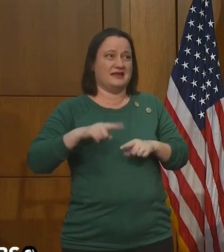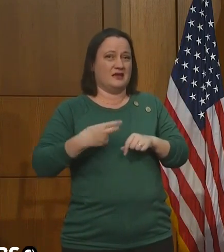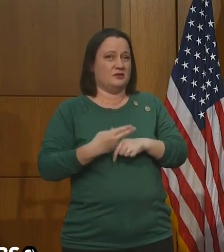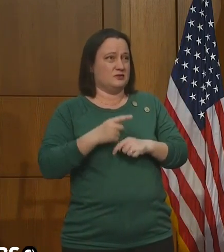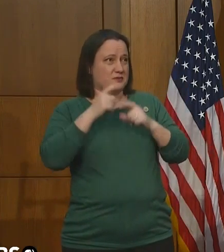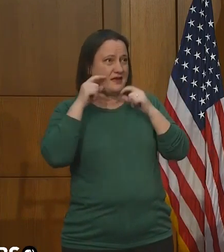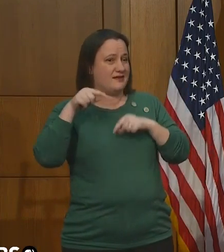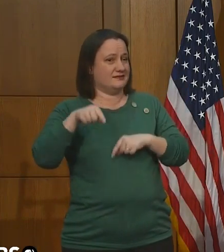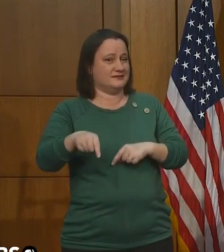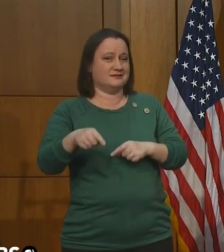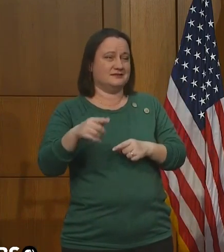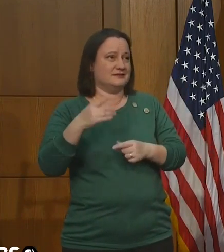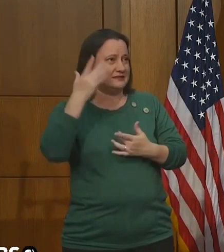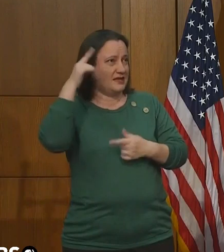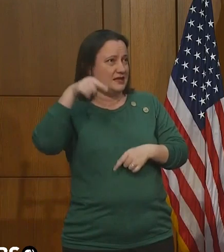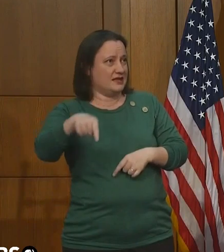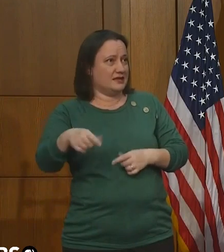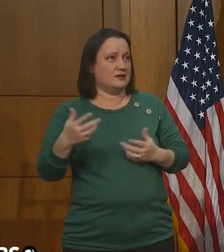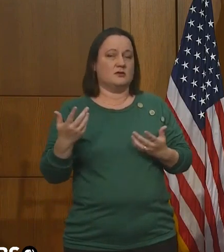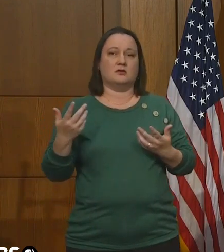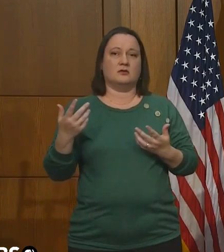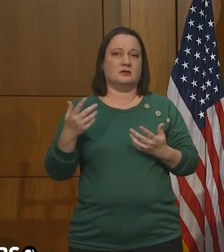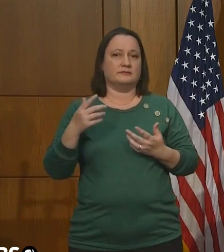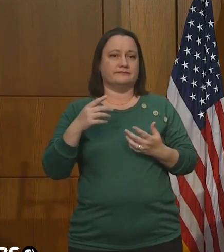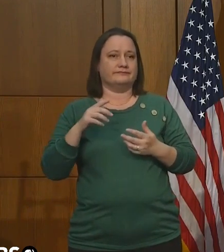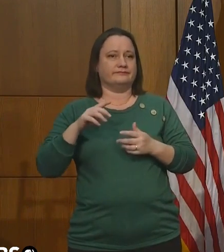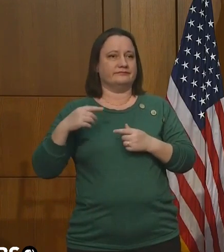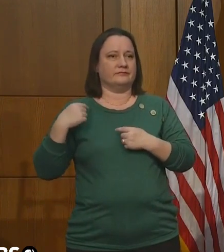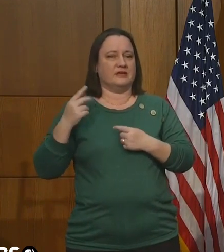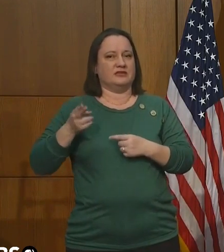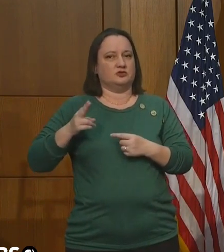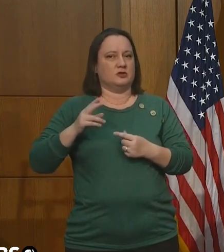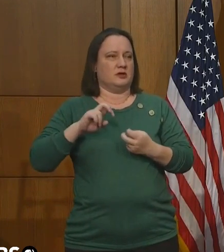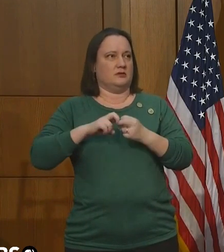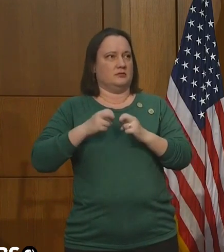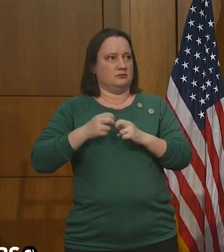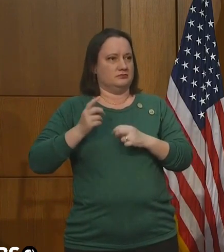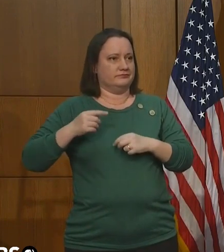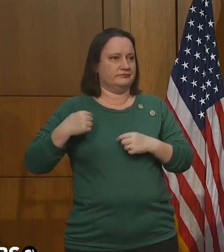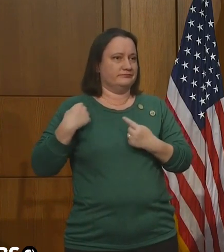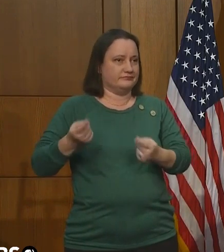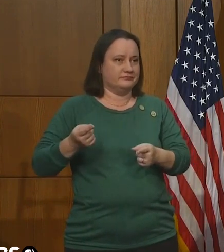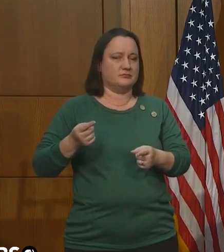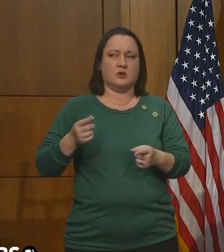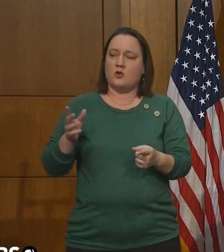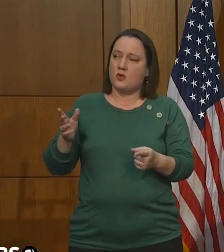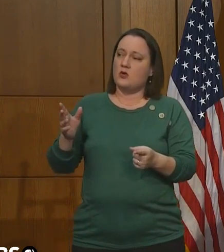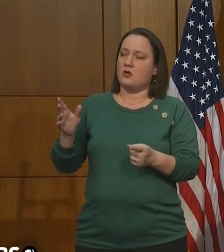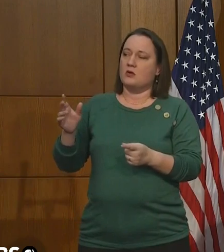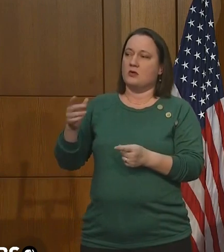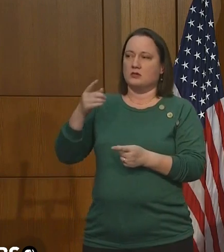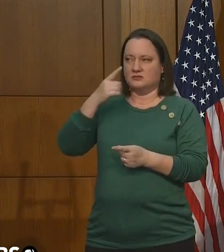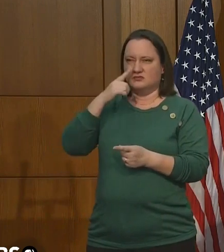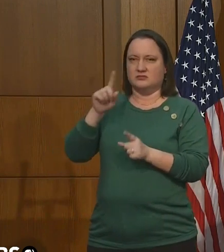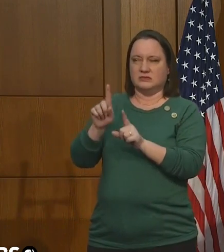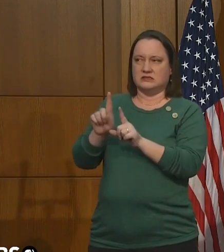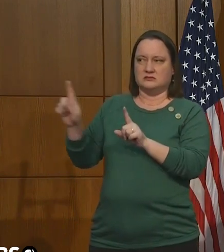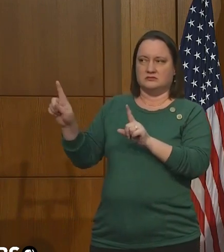I said, you know, sure, just, you know, maintain your social distancing, and you're welcome to be in here. So I think everybody would work with